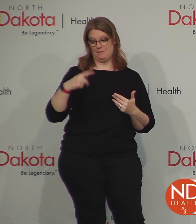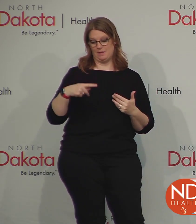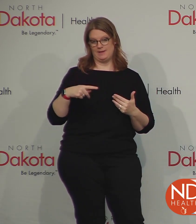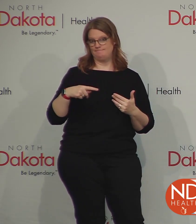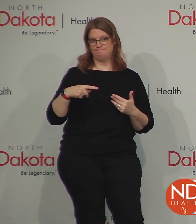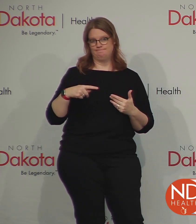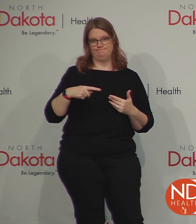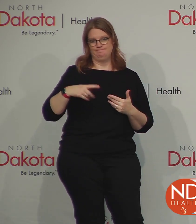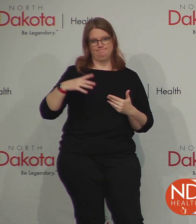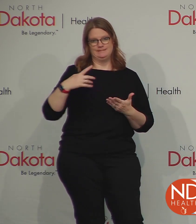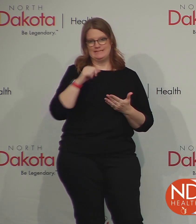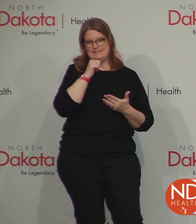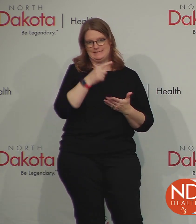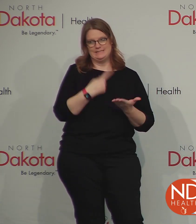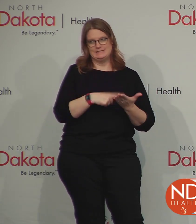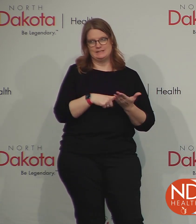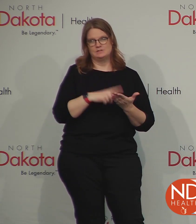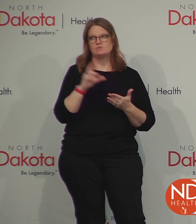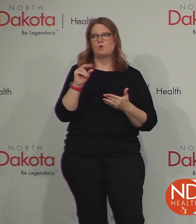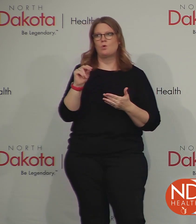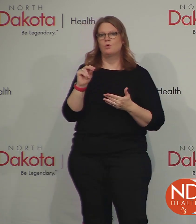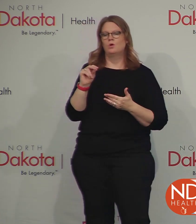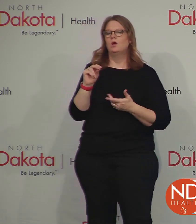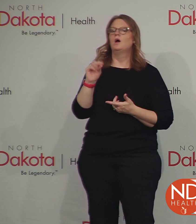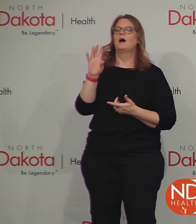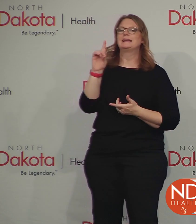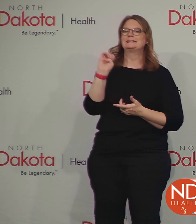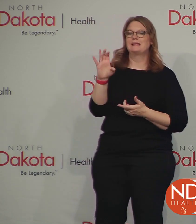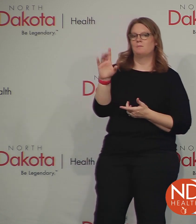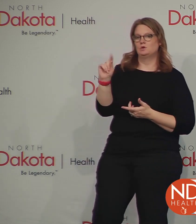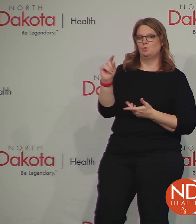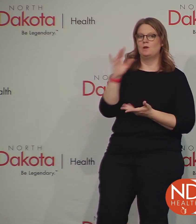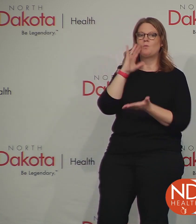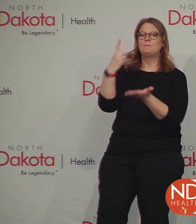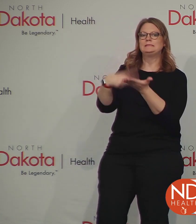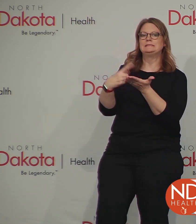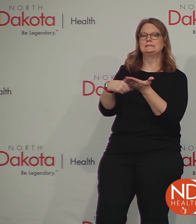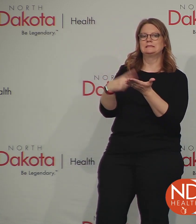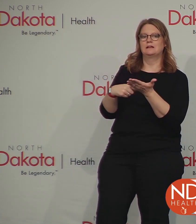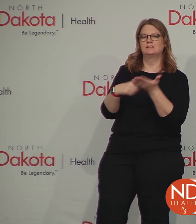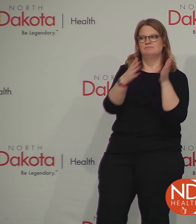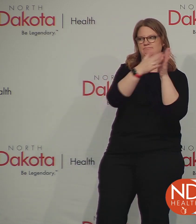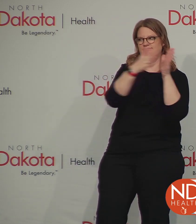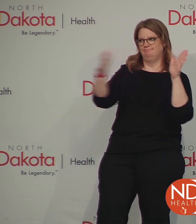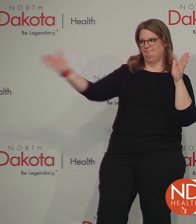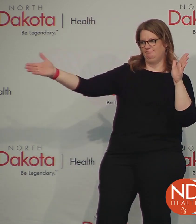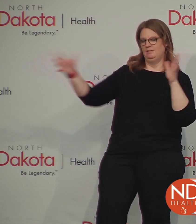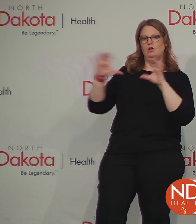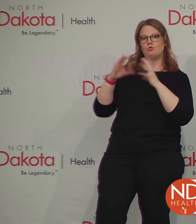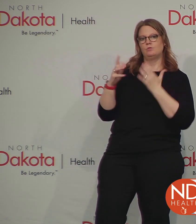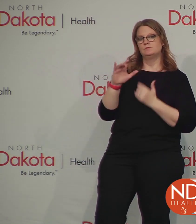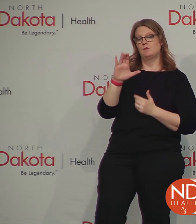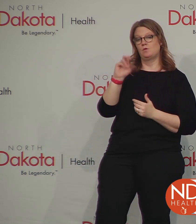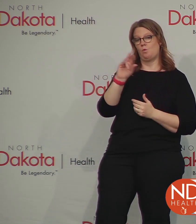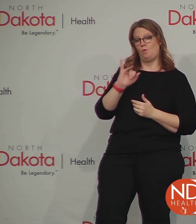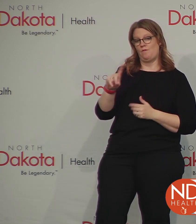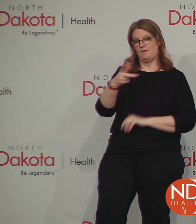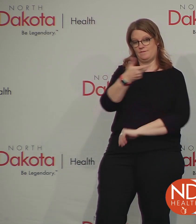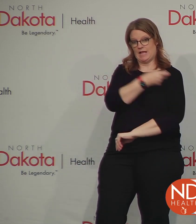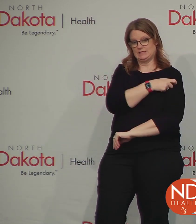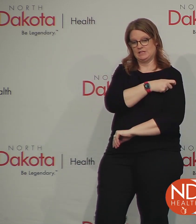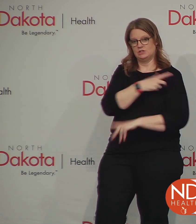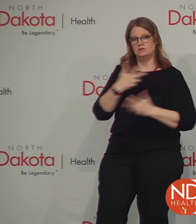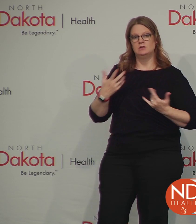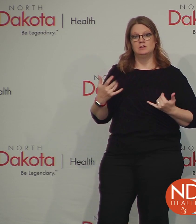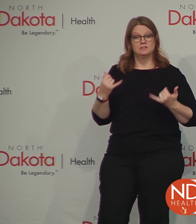this Saturday, the 20th. On the 20th, they'll be discussing subsequent priority groups for COVID vaccination, and so